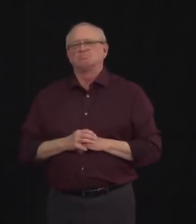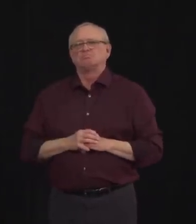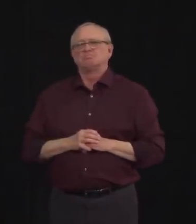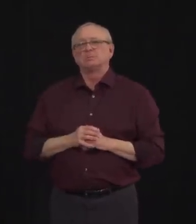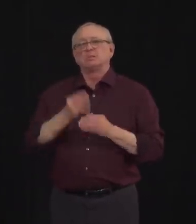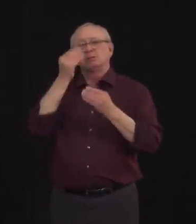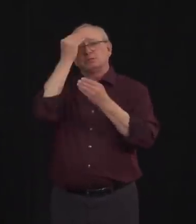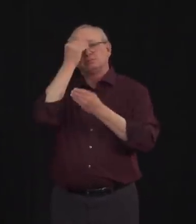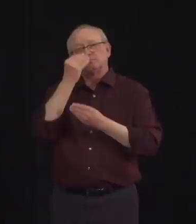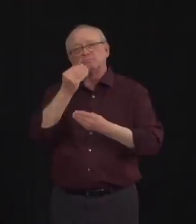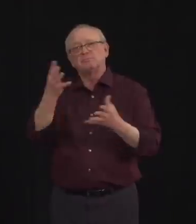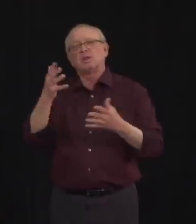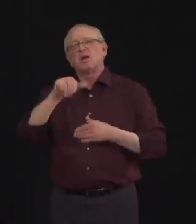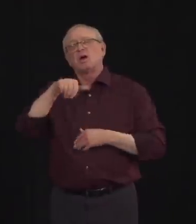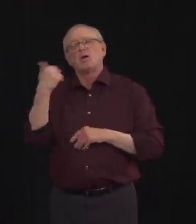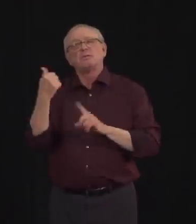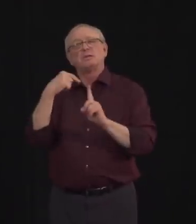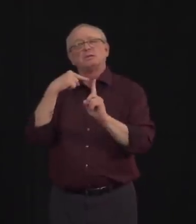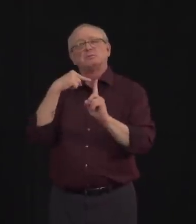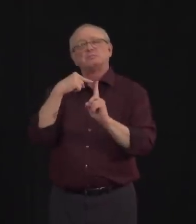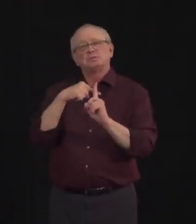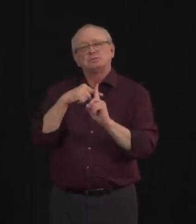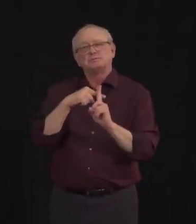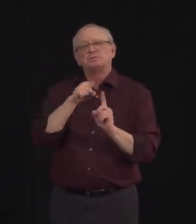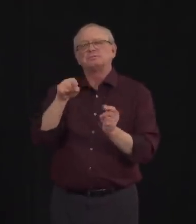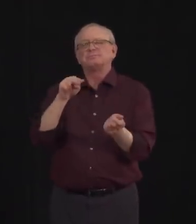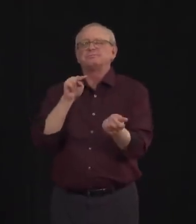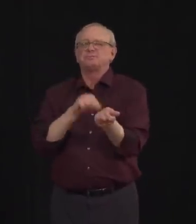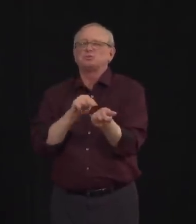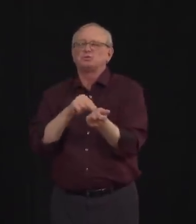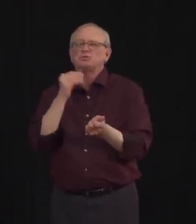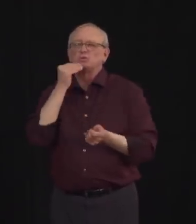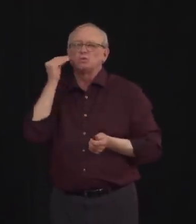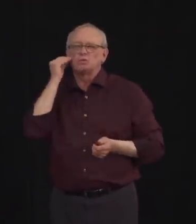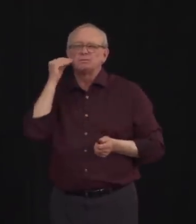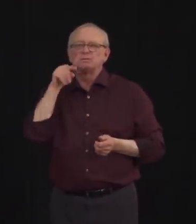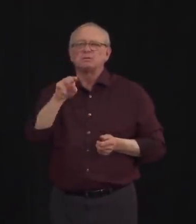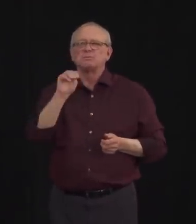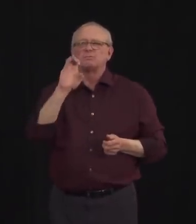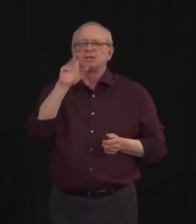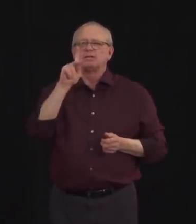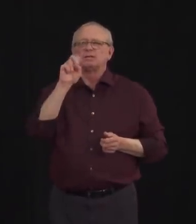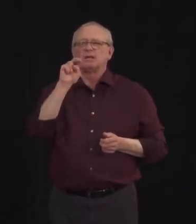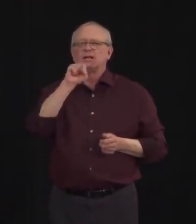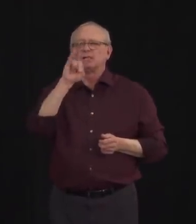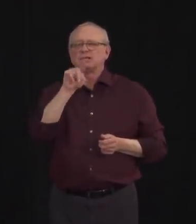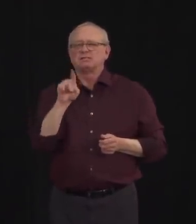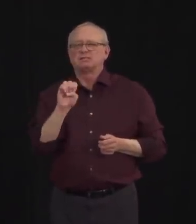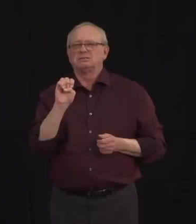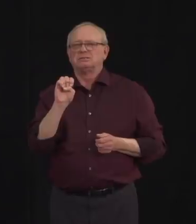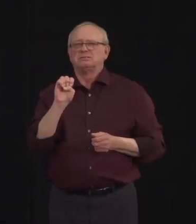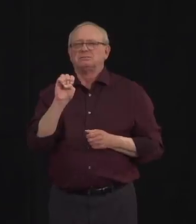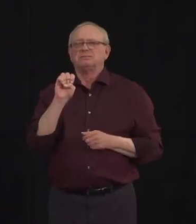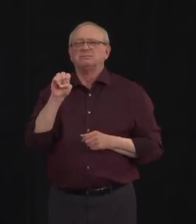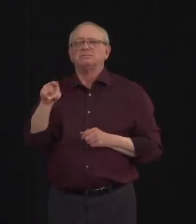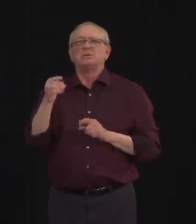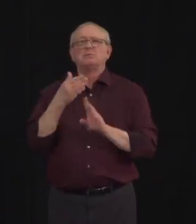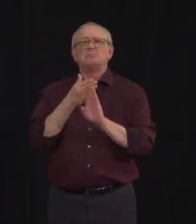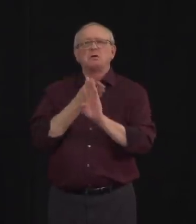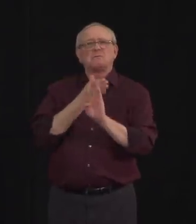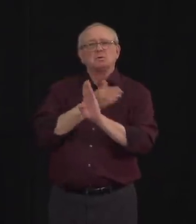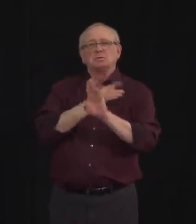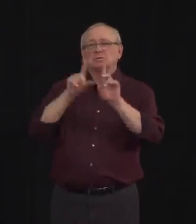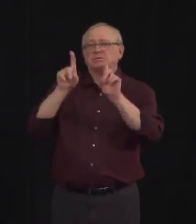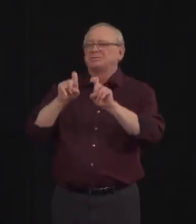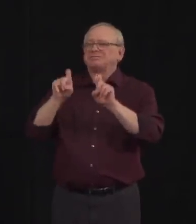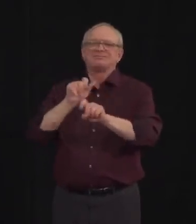Long-Term Care. This resident was part of a group who had not previously had tests done and was being tested in a